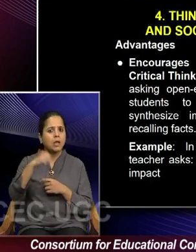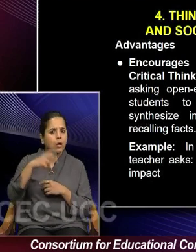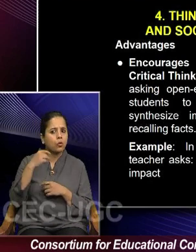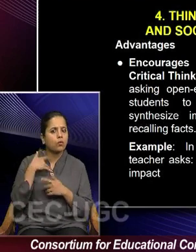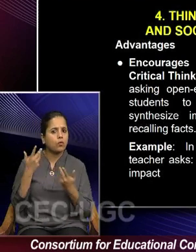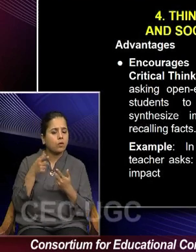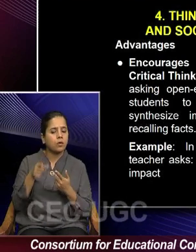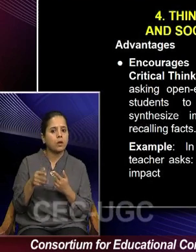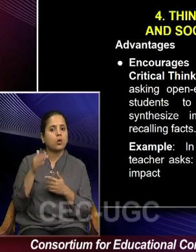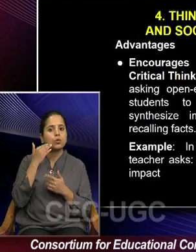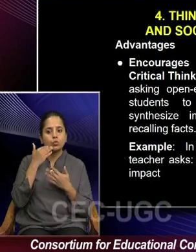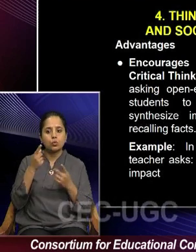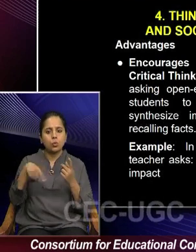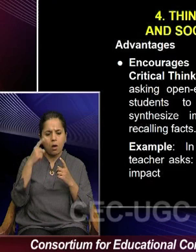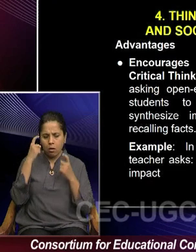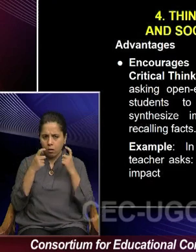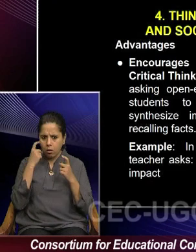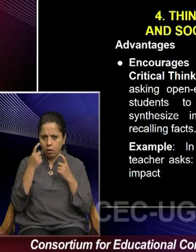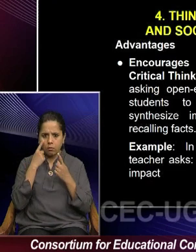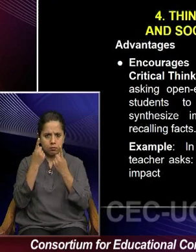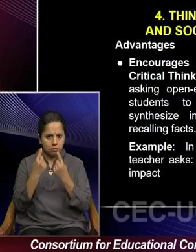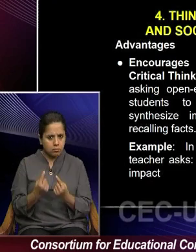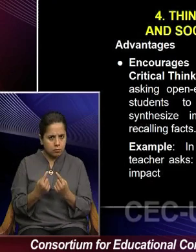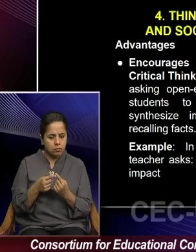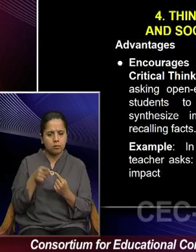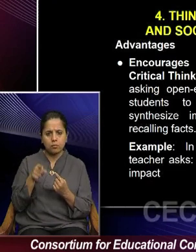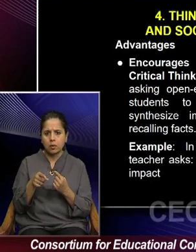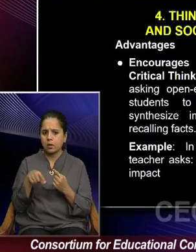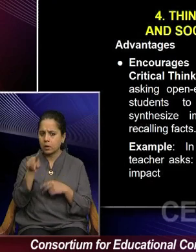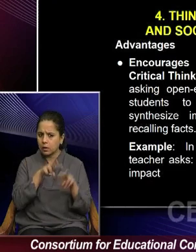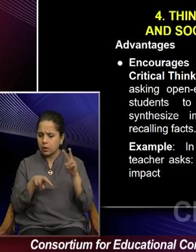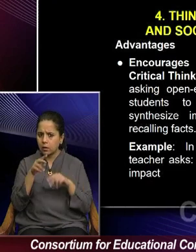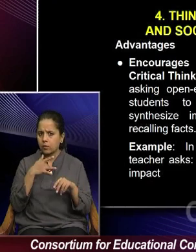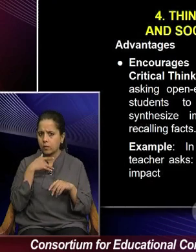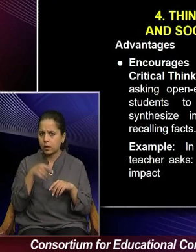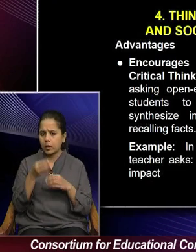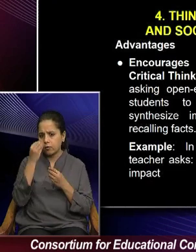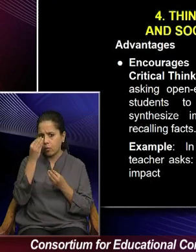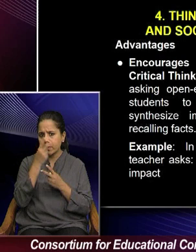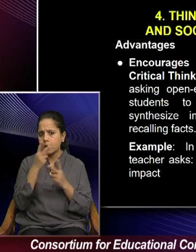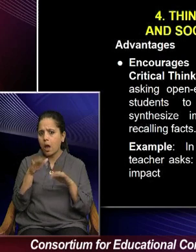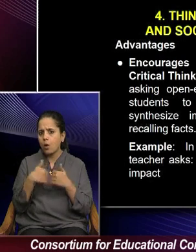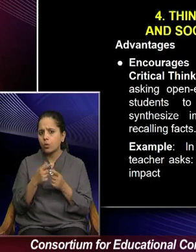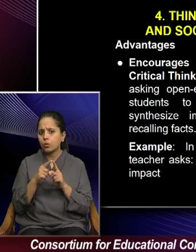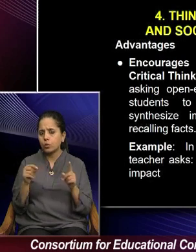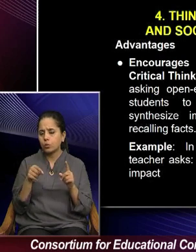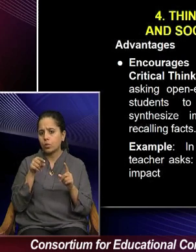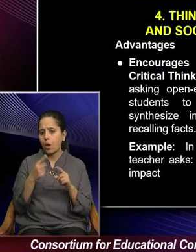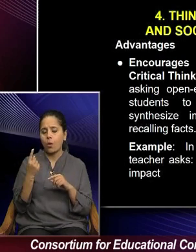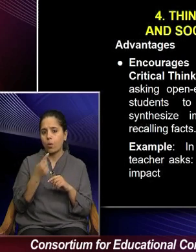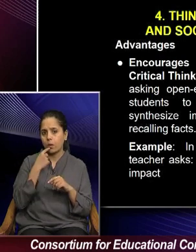students to analyze, evaluate and synthesize the information instead of